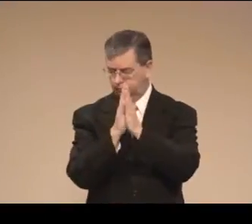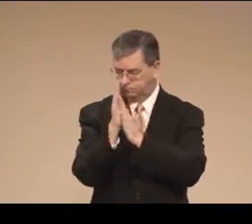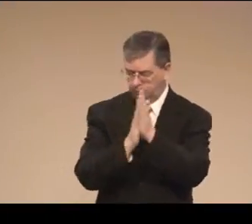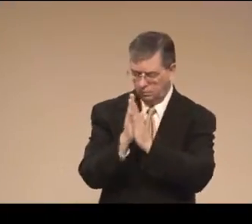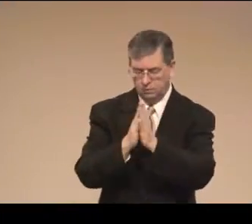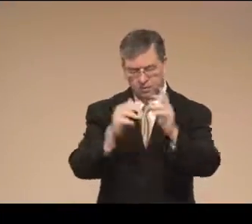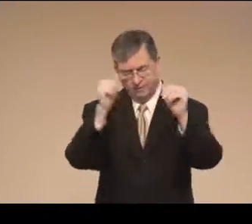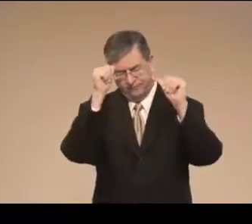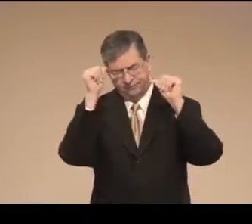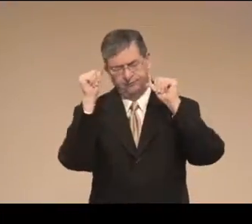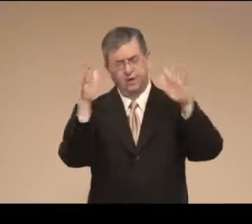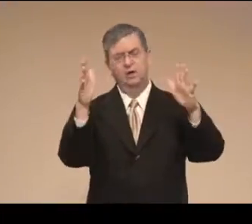pray.